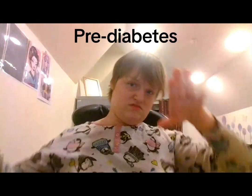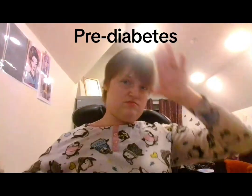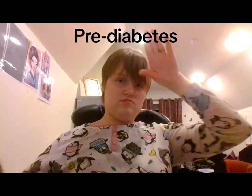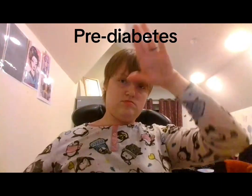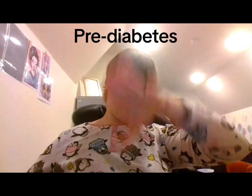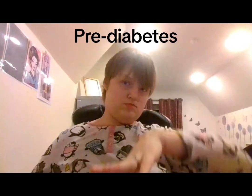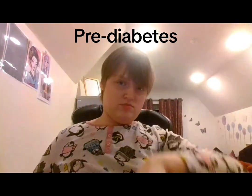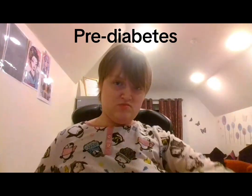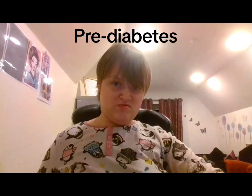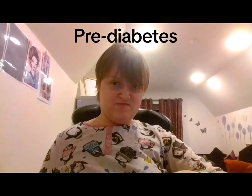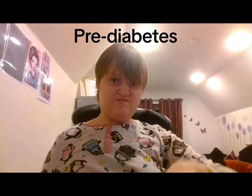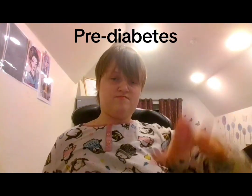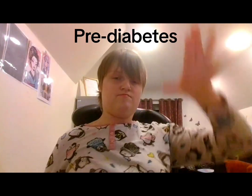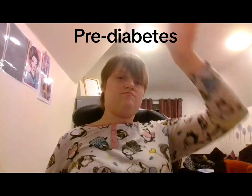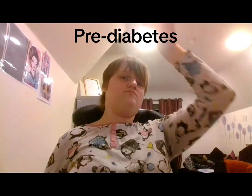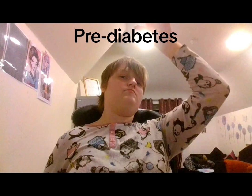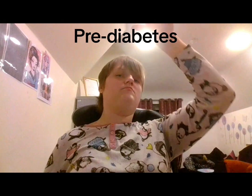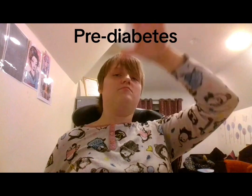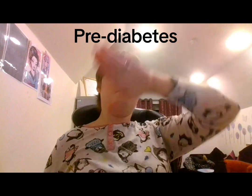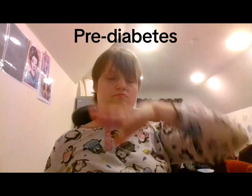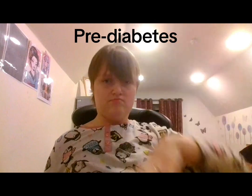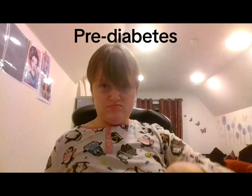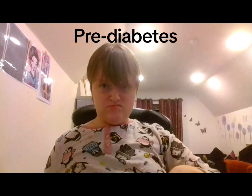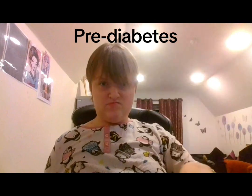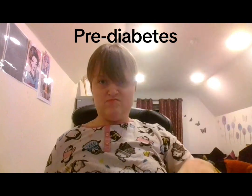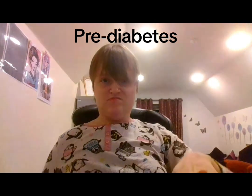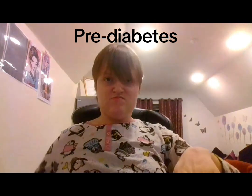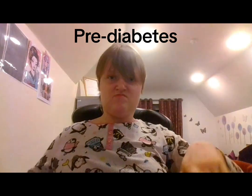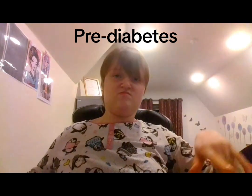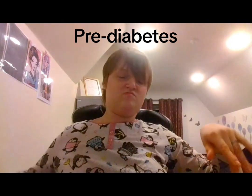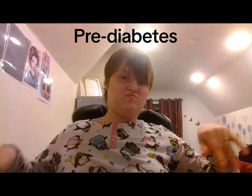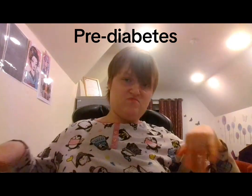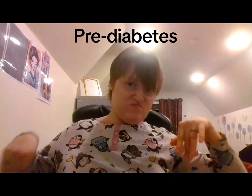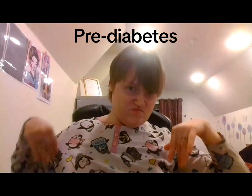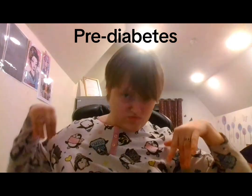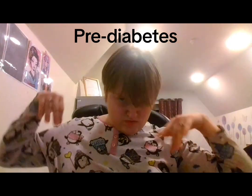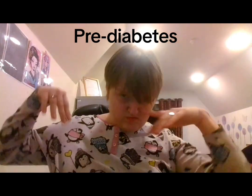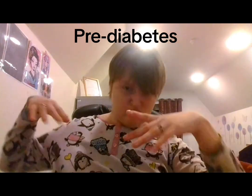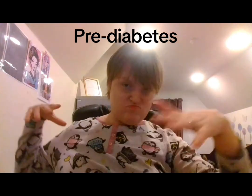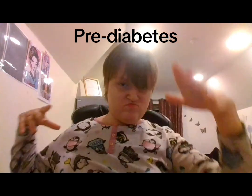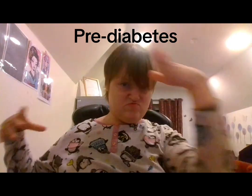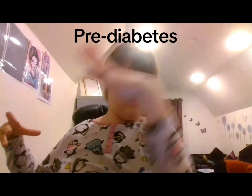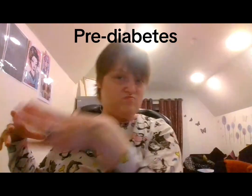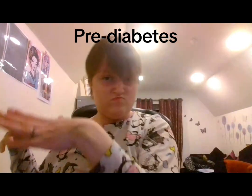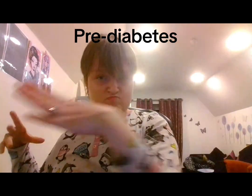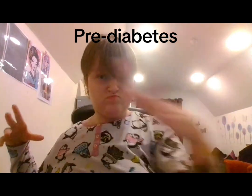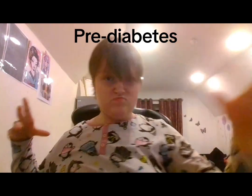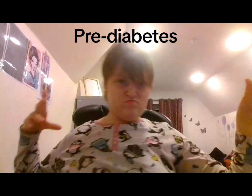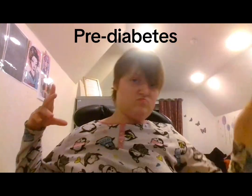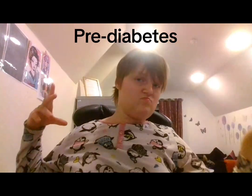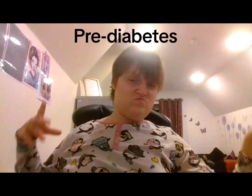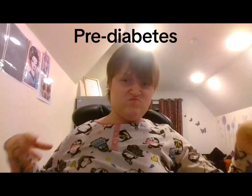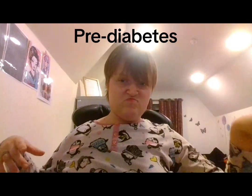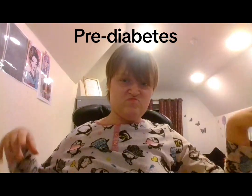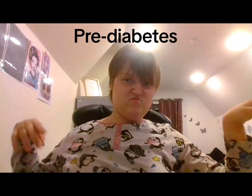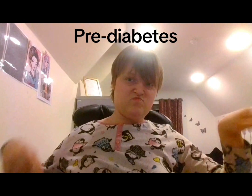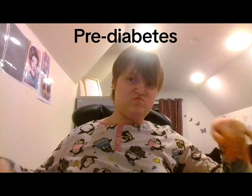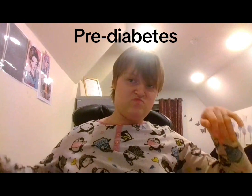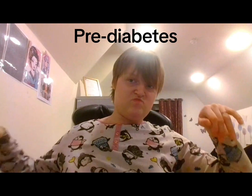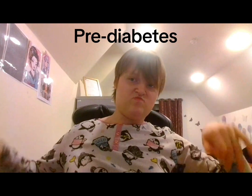half of type 2 diabetes cases can be prevented or delayed in some people. Being